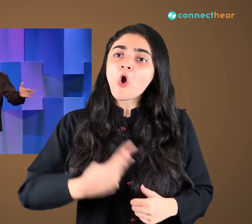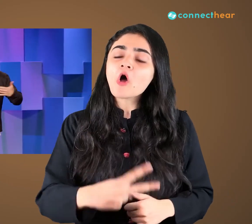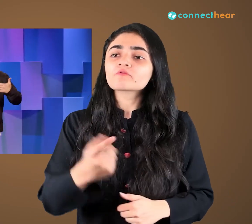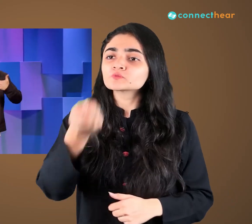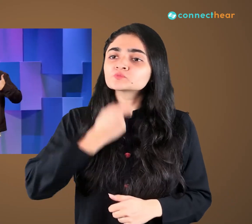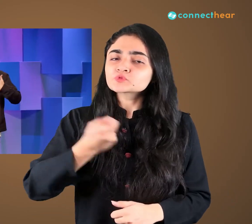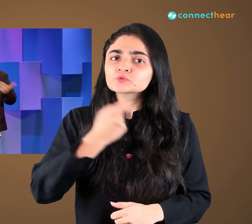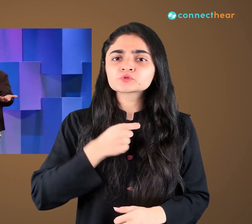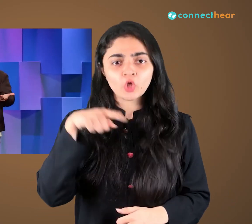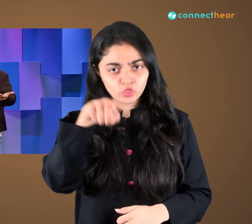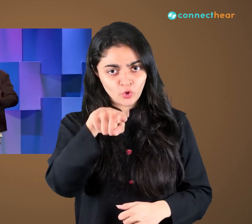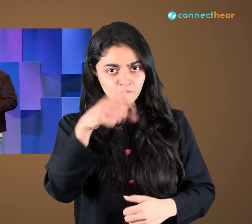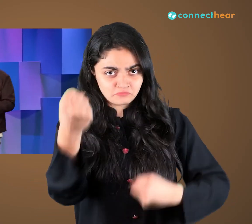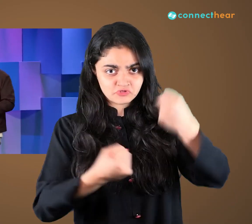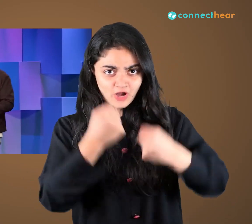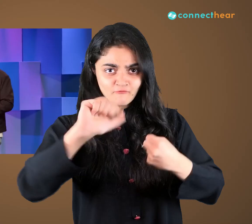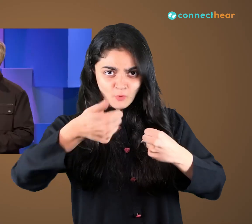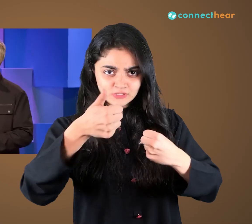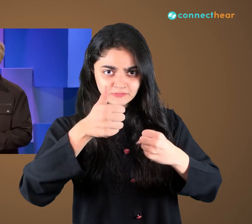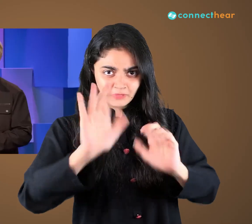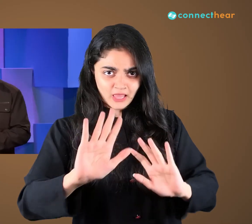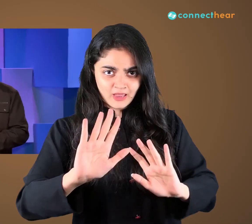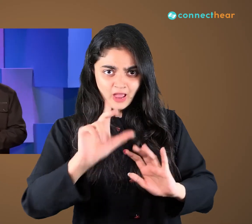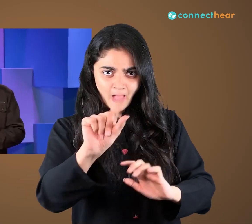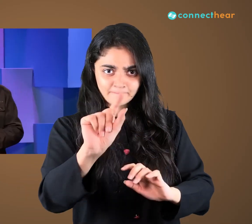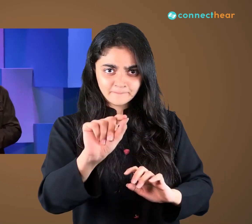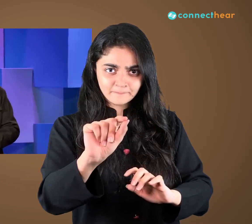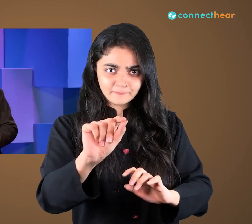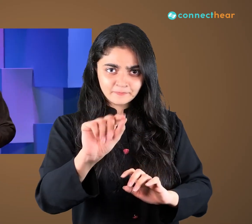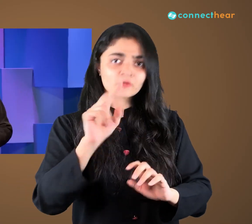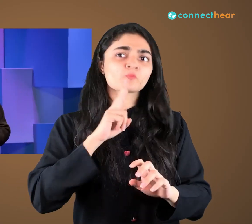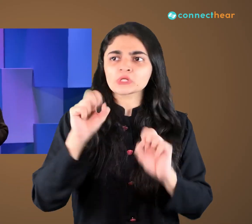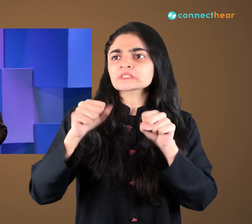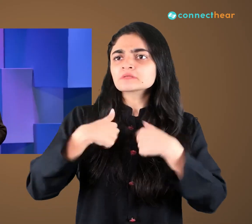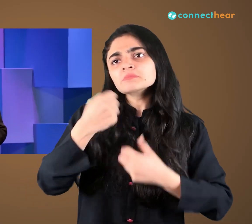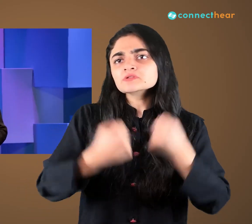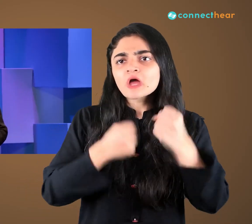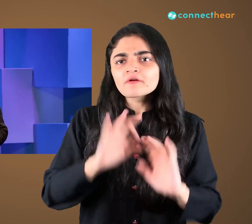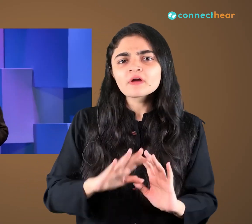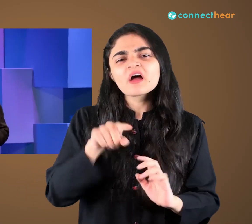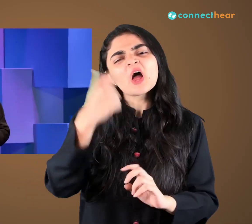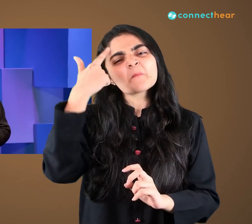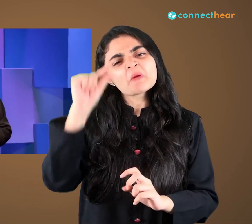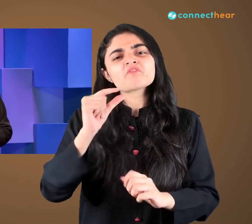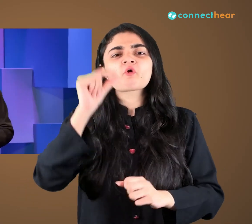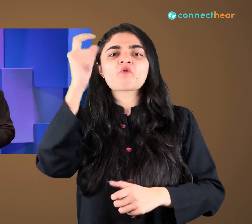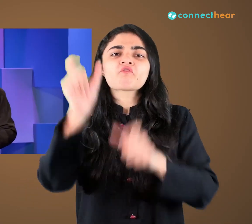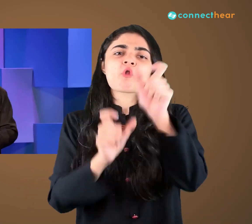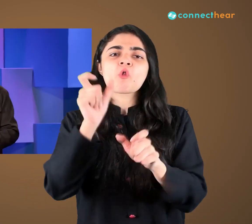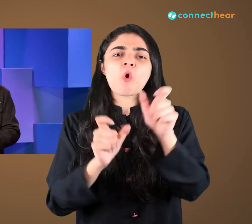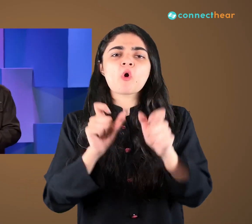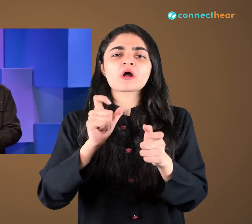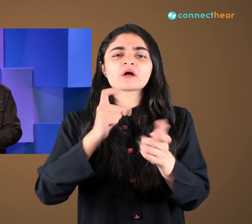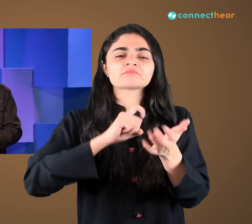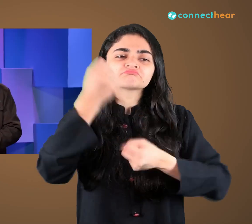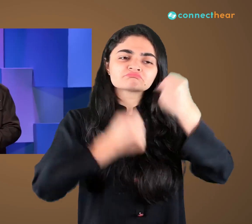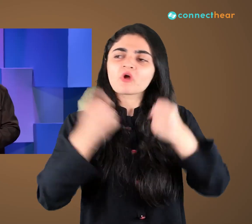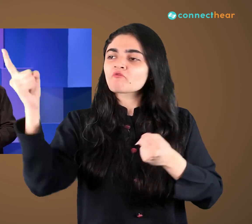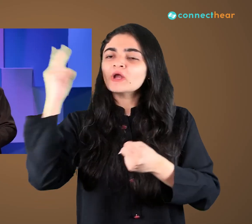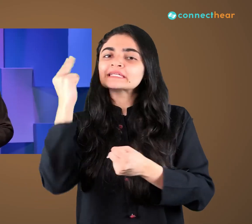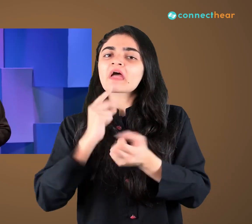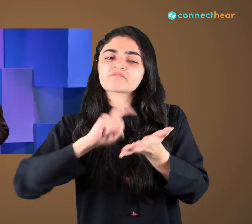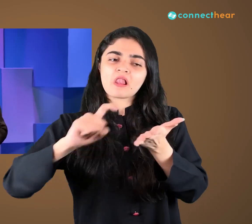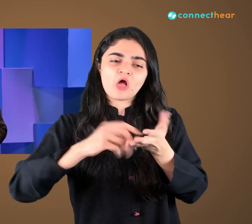So I always ask them a question. I said, well, like, can you drive? And they're like, oh, yeah. Well, they let stupid people